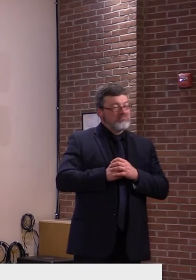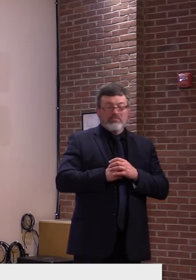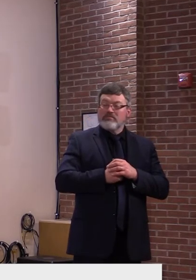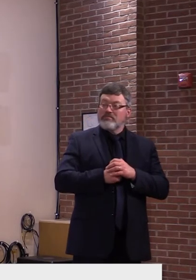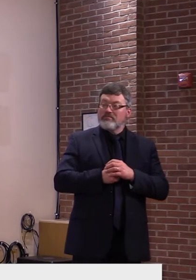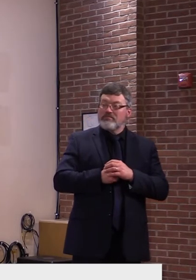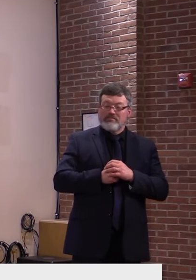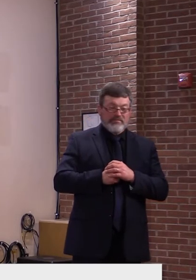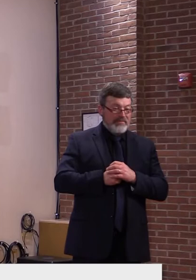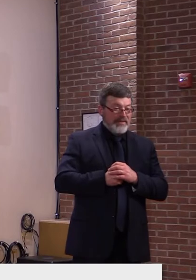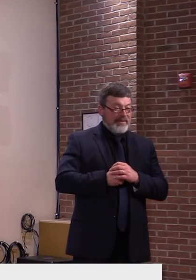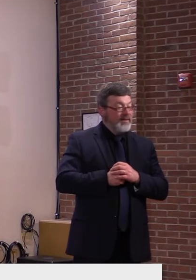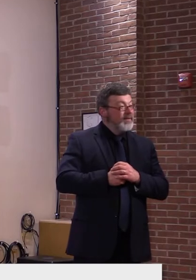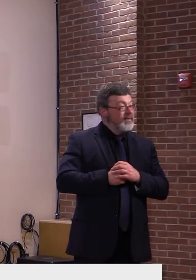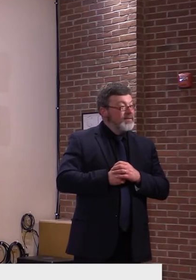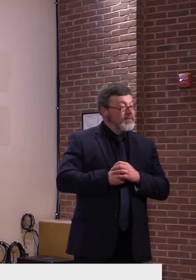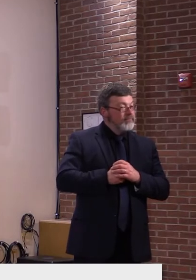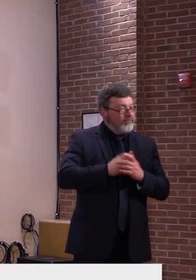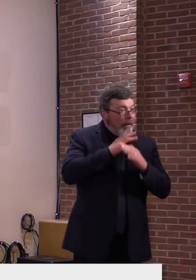Chris Roy.